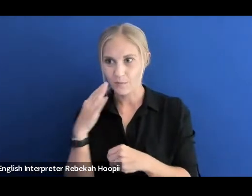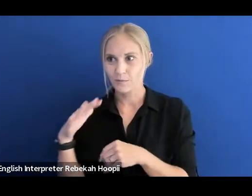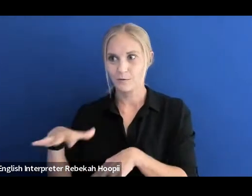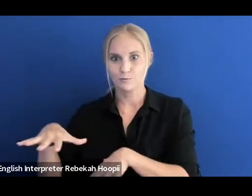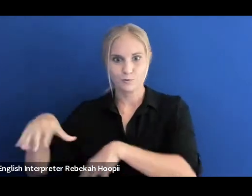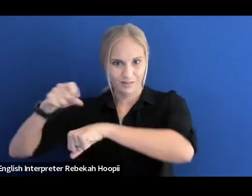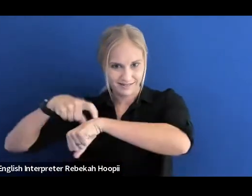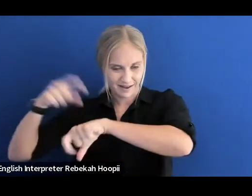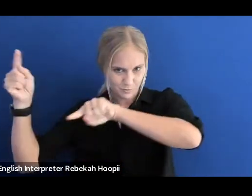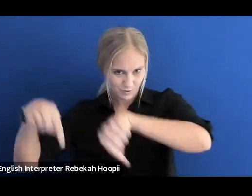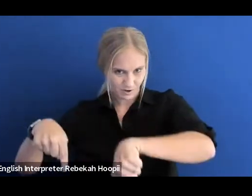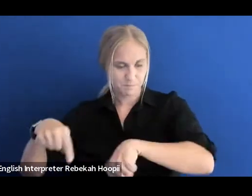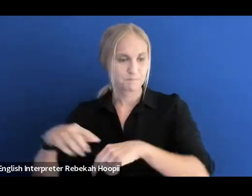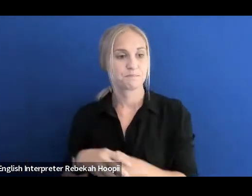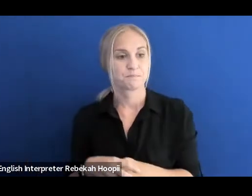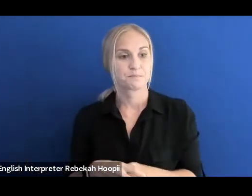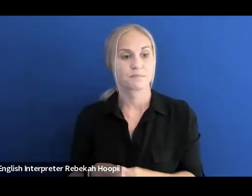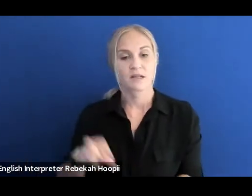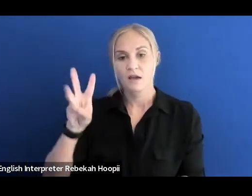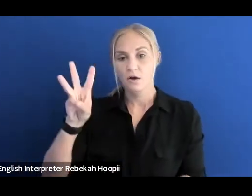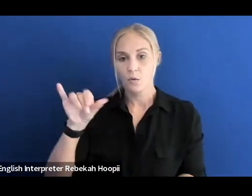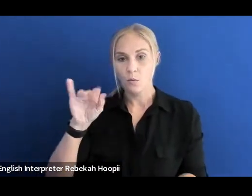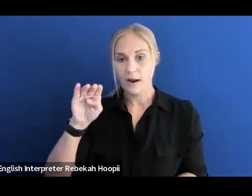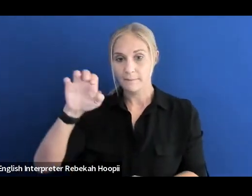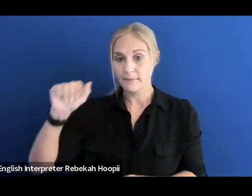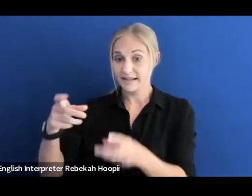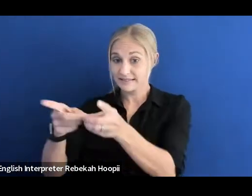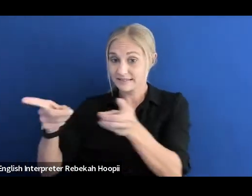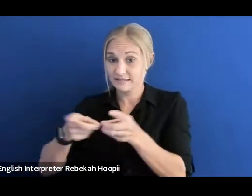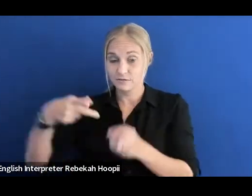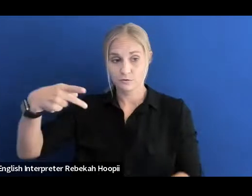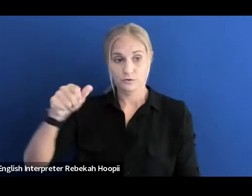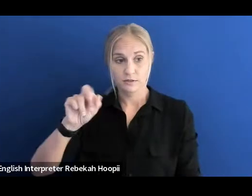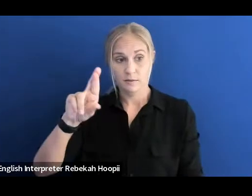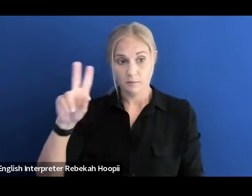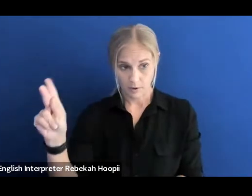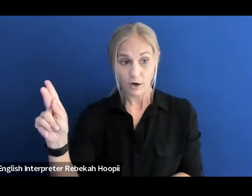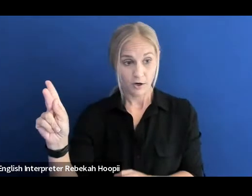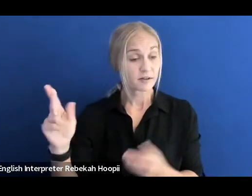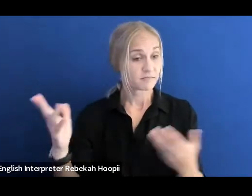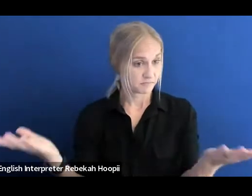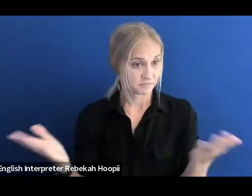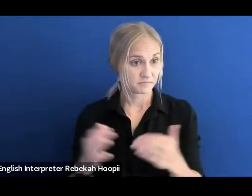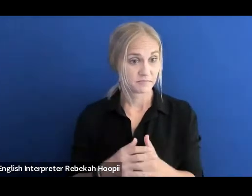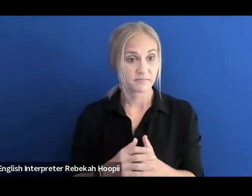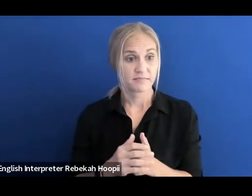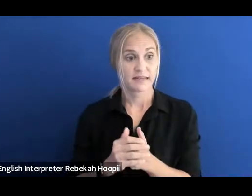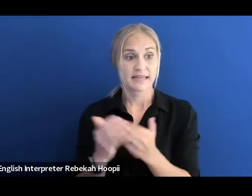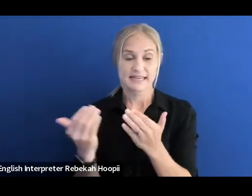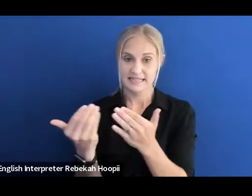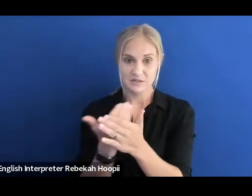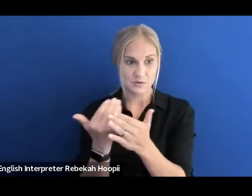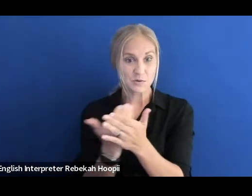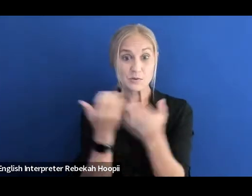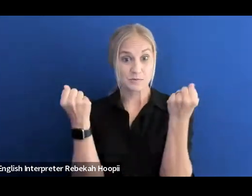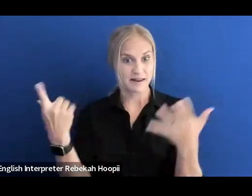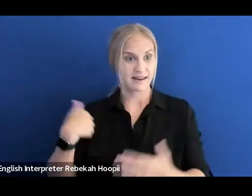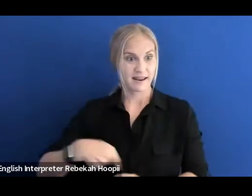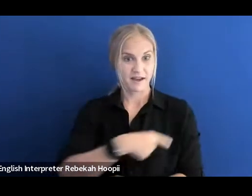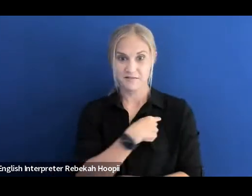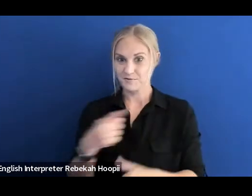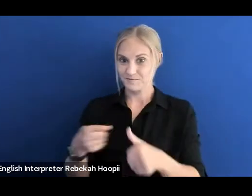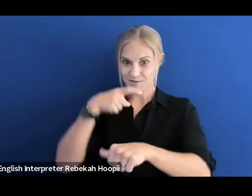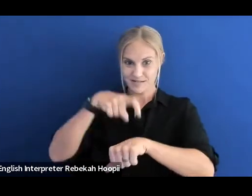here. This is the Waimea District Park. Beautiful facility. New to many of us, so we've not been here